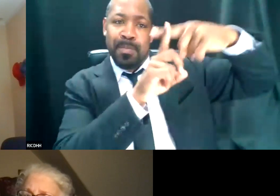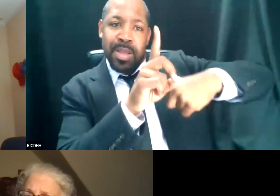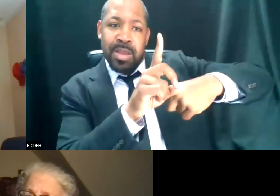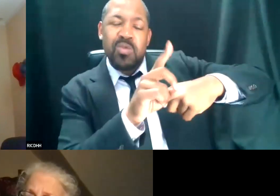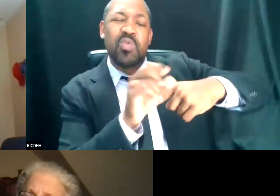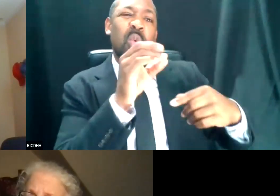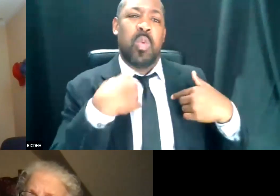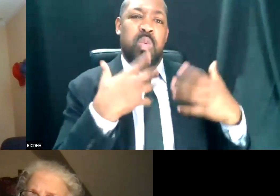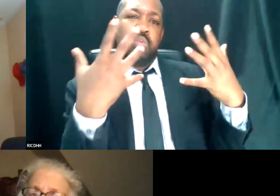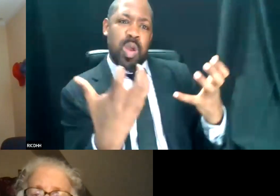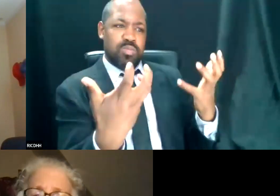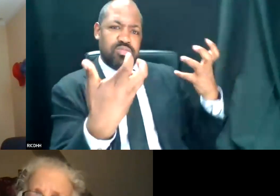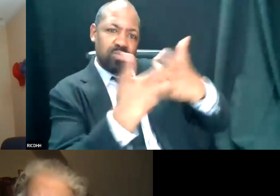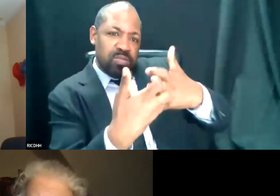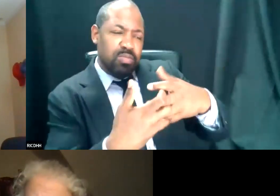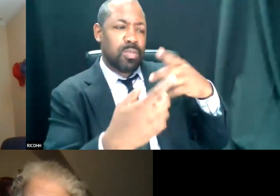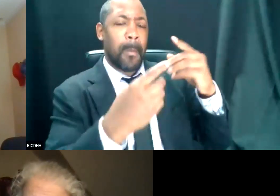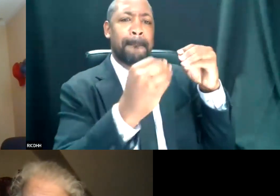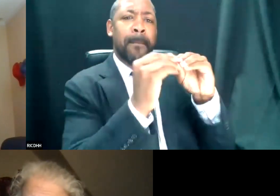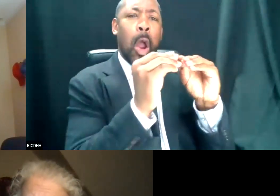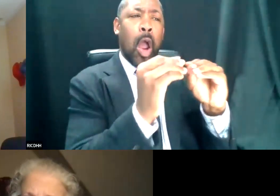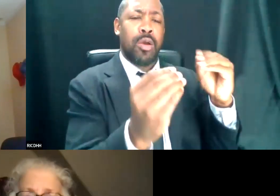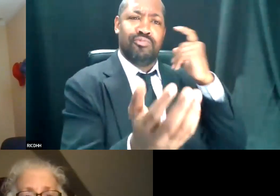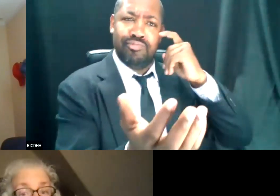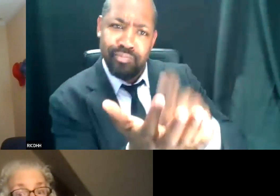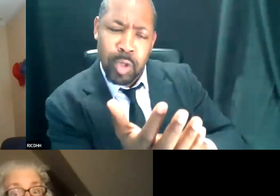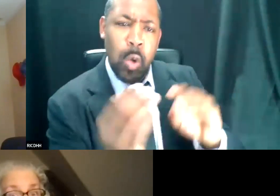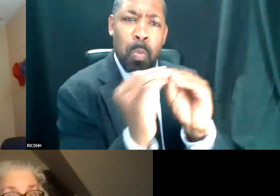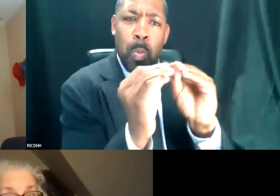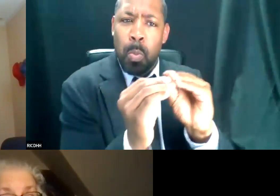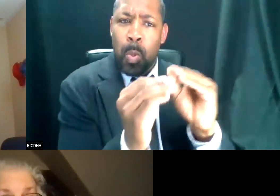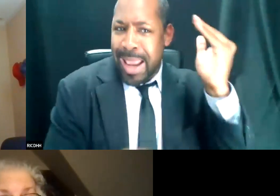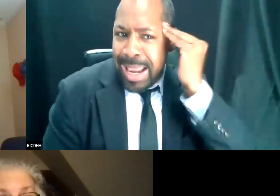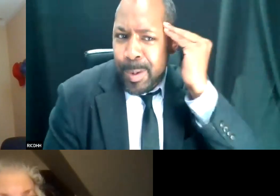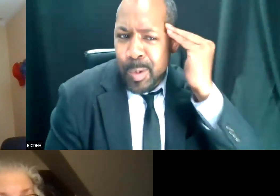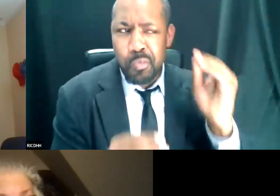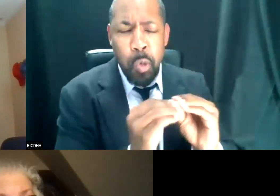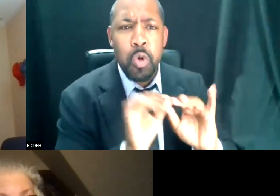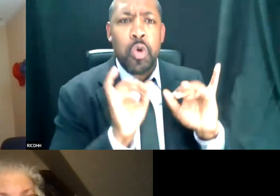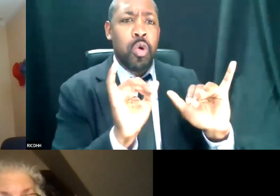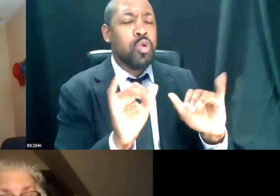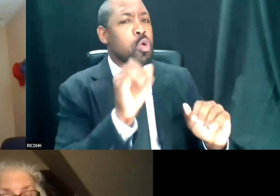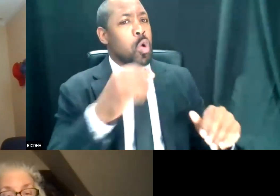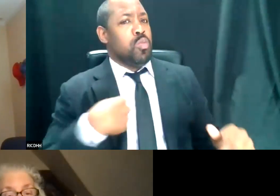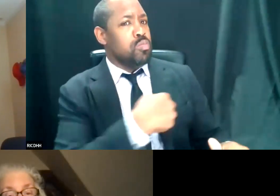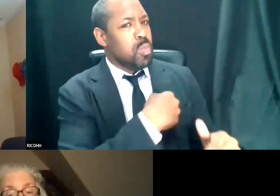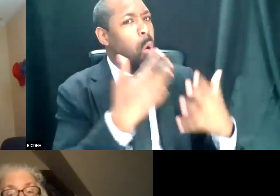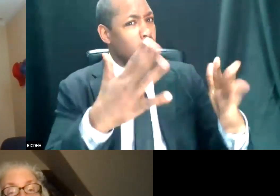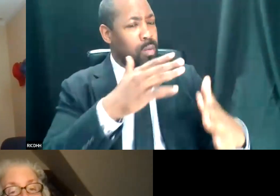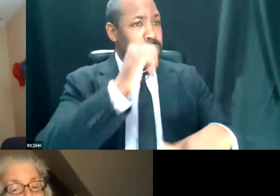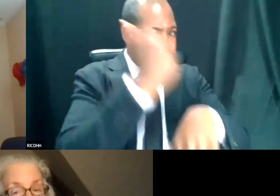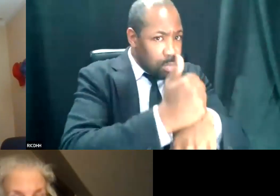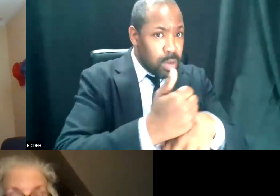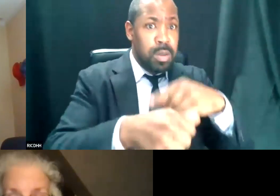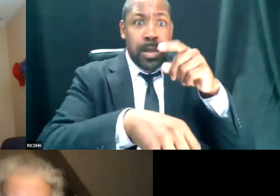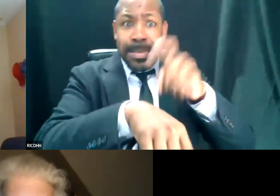because June is Immigration Appreciation Month. And we thought it would be fitting to recognize people who